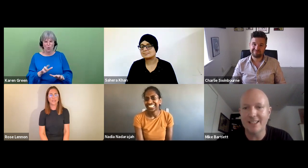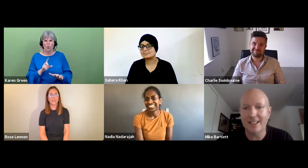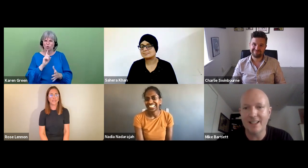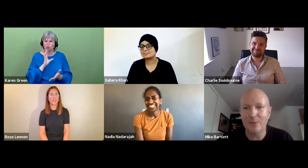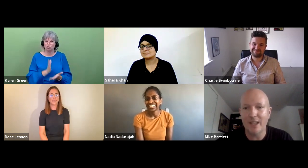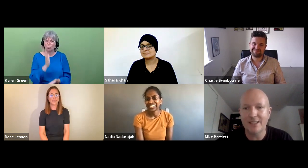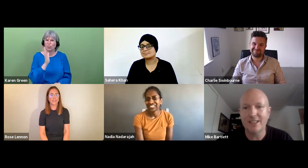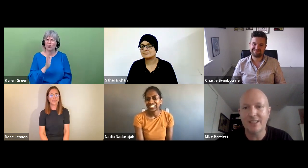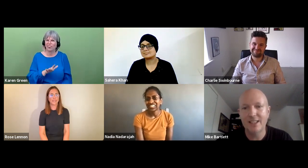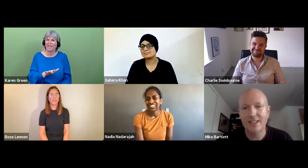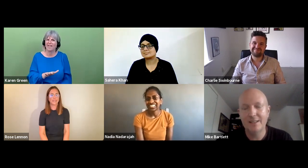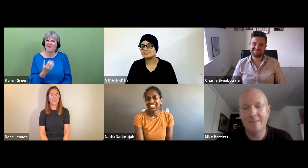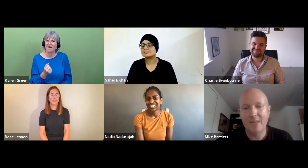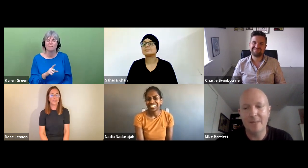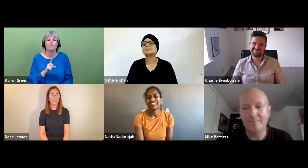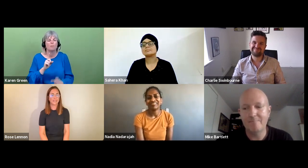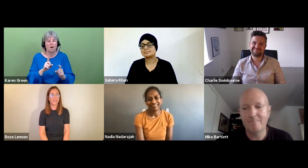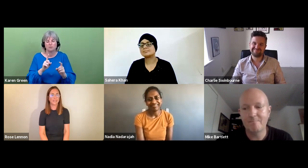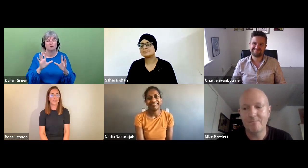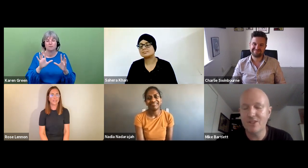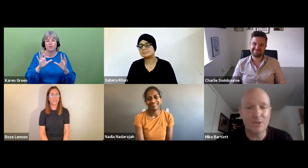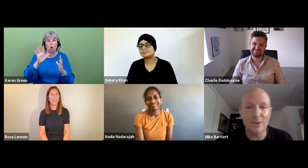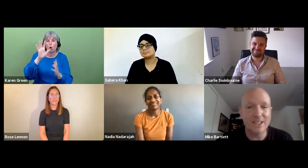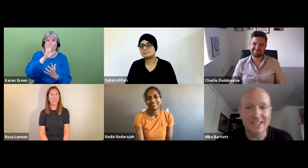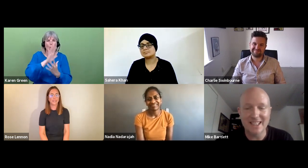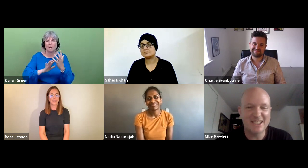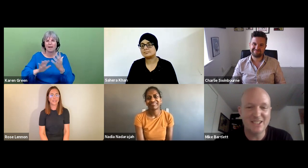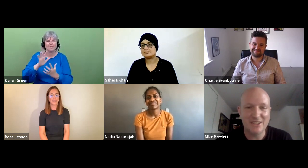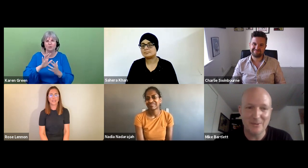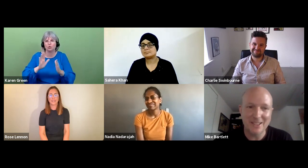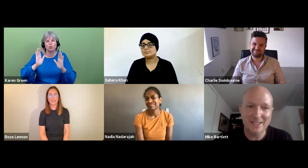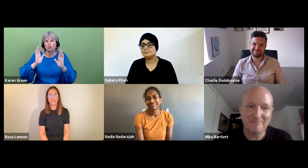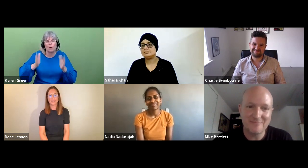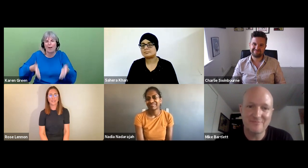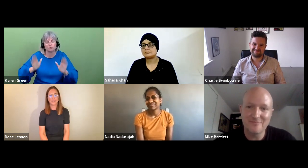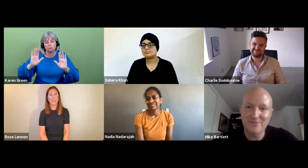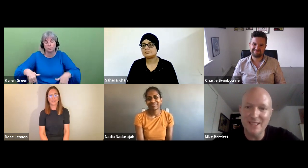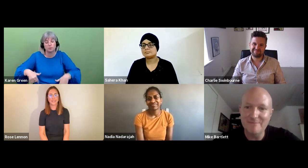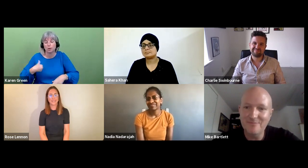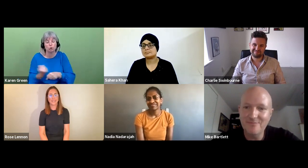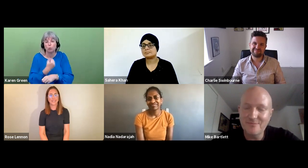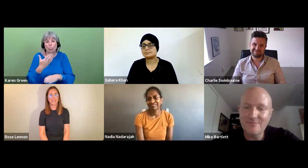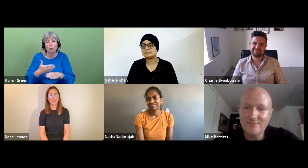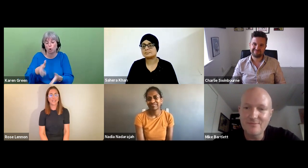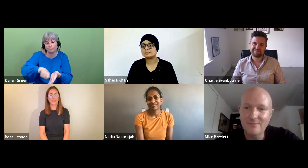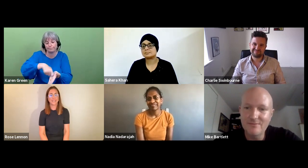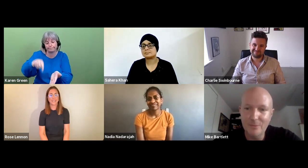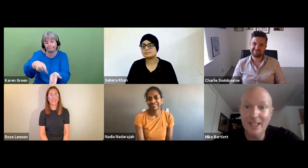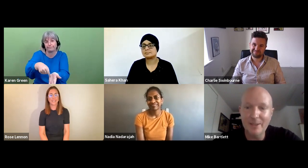and I think one has to just do the work, isn't it? It's just do the work, really, for me anyway.